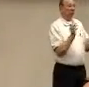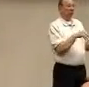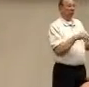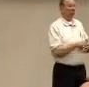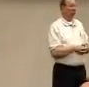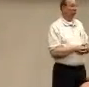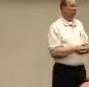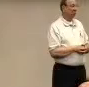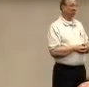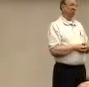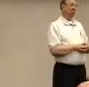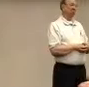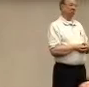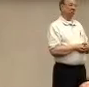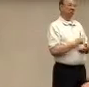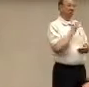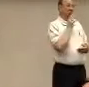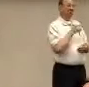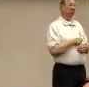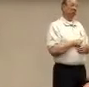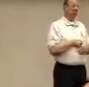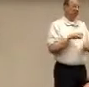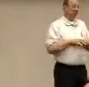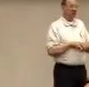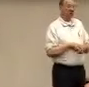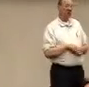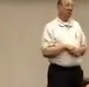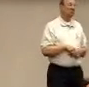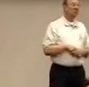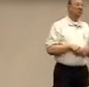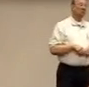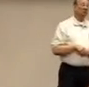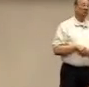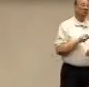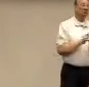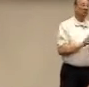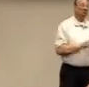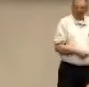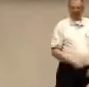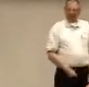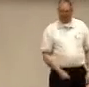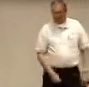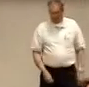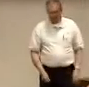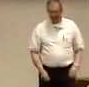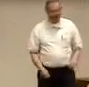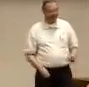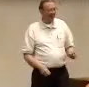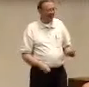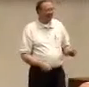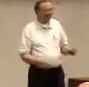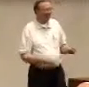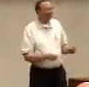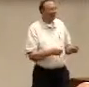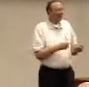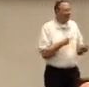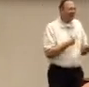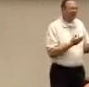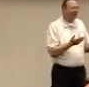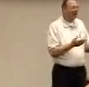people would kind of, scoot their chair over trying to hear what you're talking about. And the minute you said Jesus, they're like,